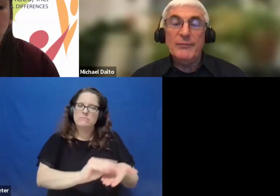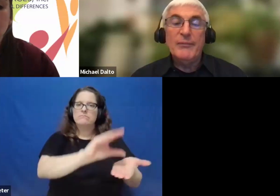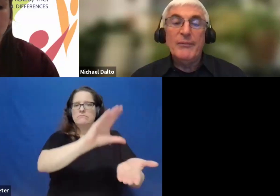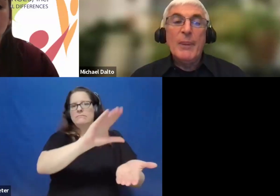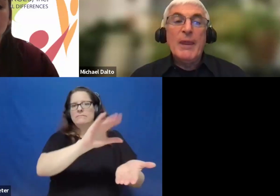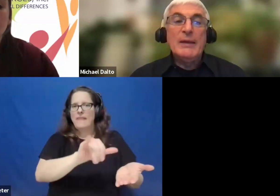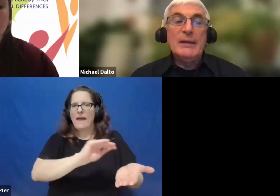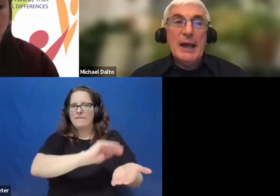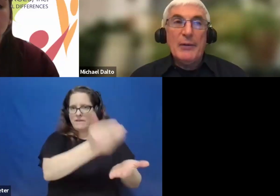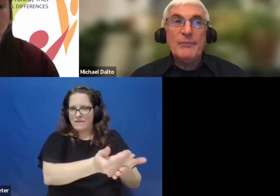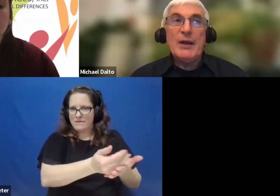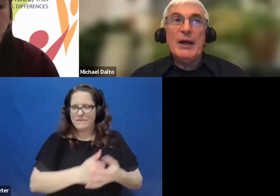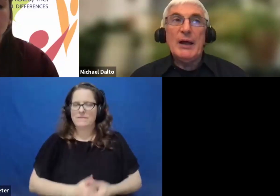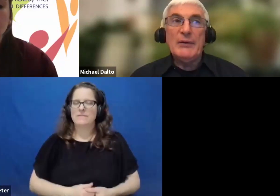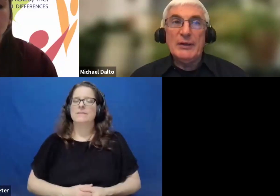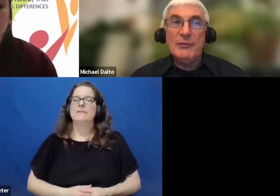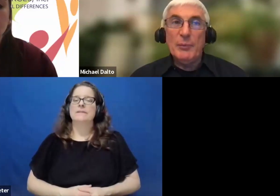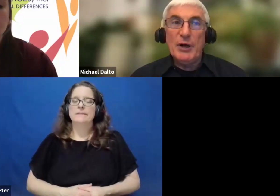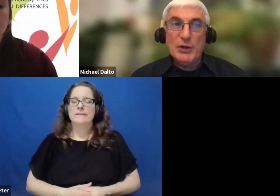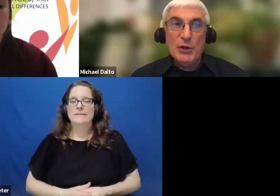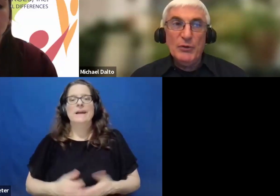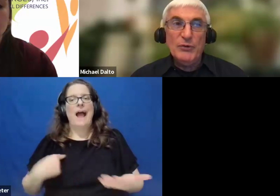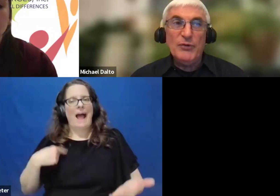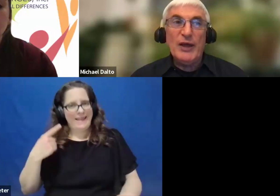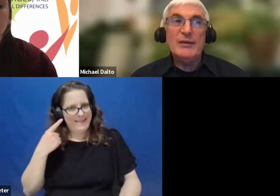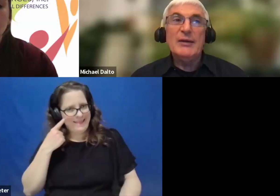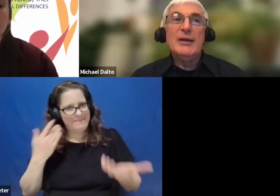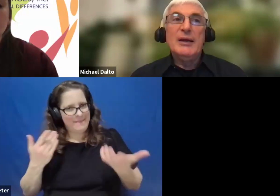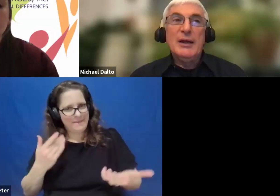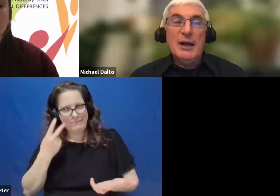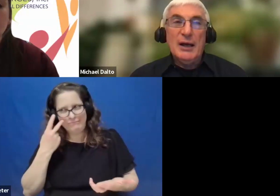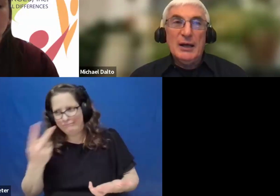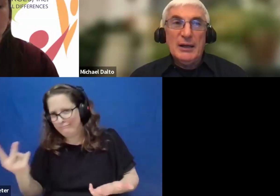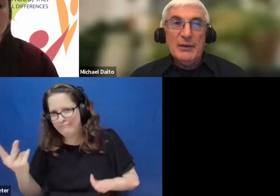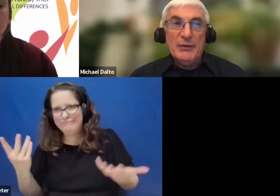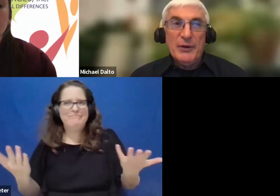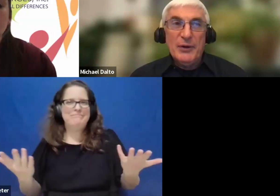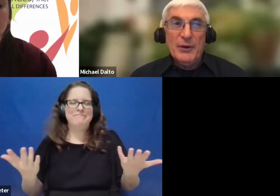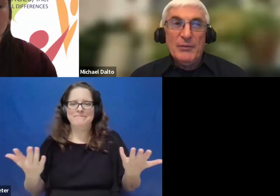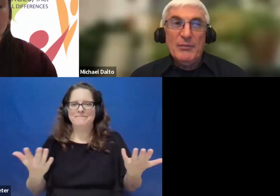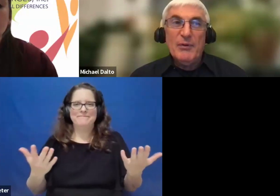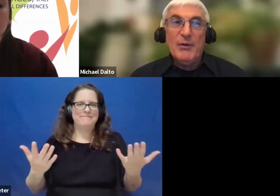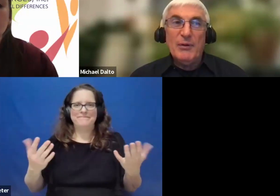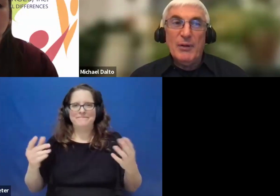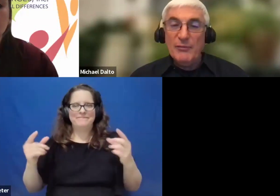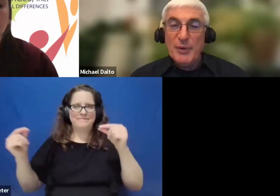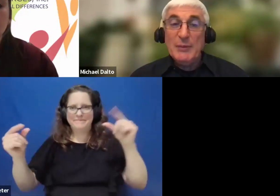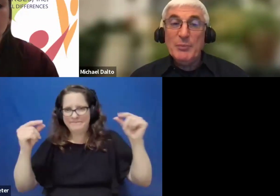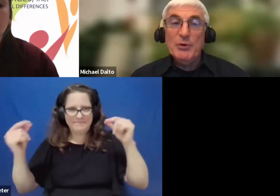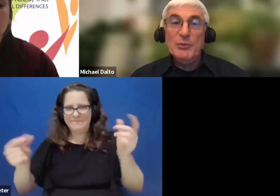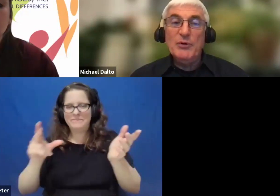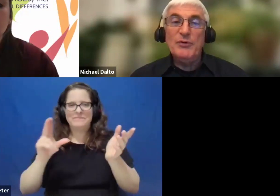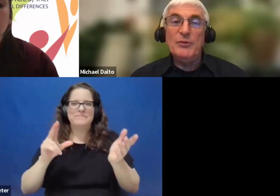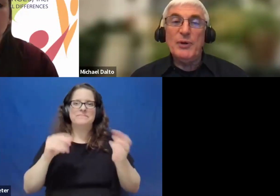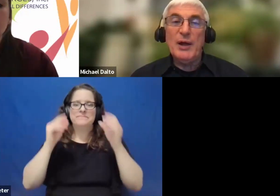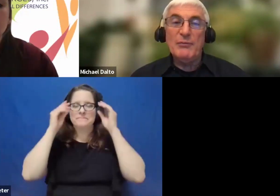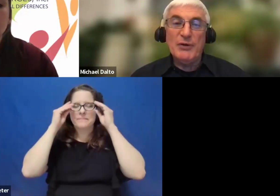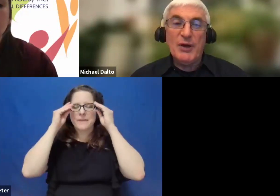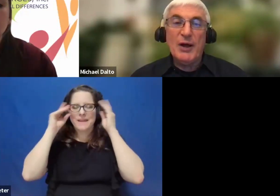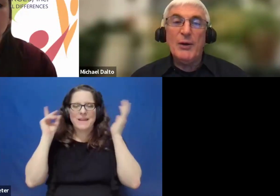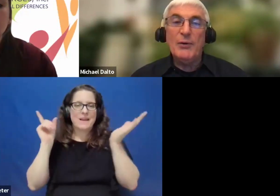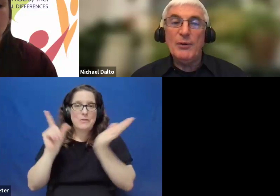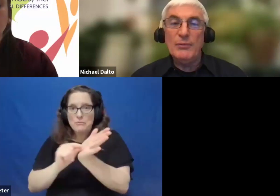fund. Now, I think everybody knows that there are a lot of baby boomers who